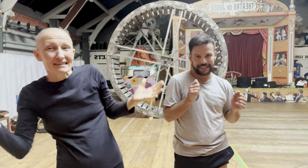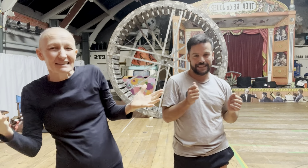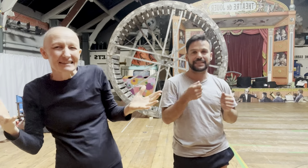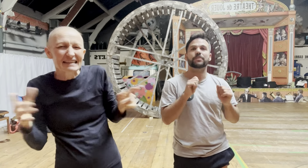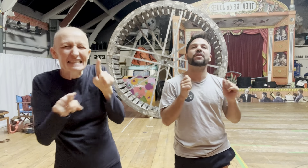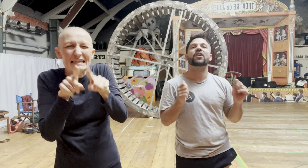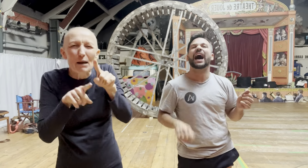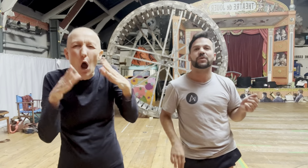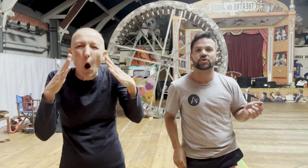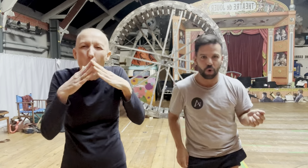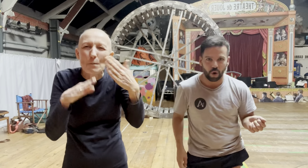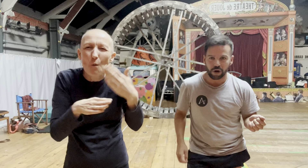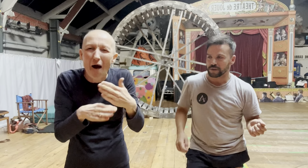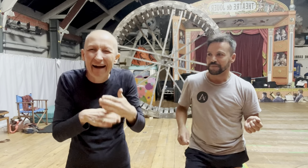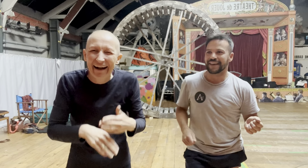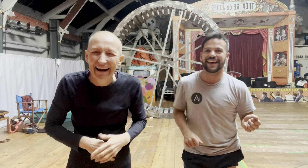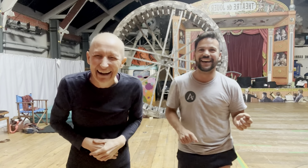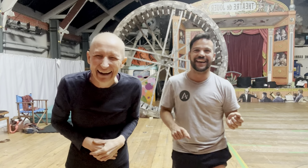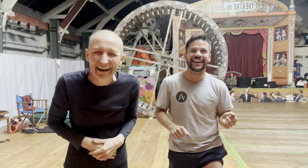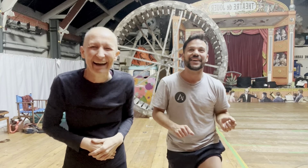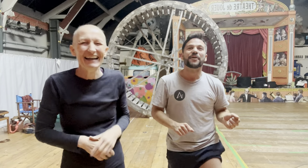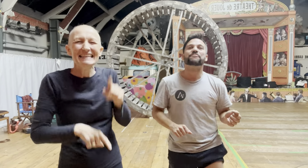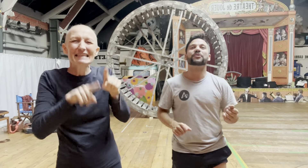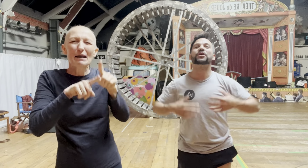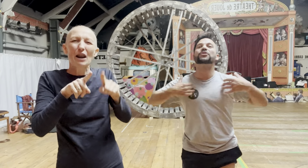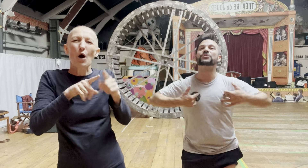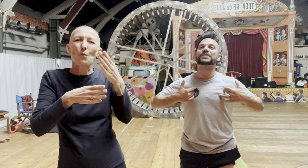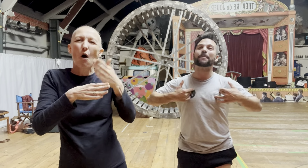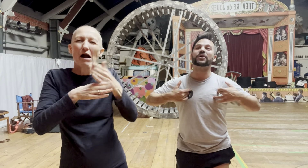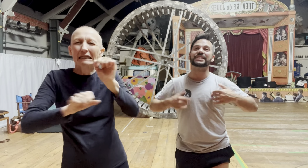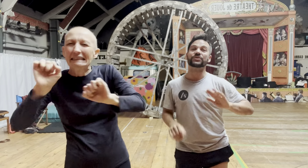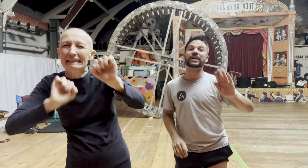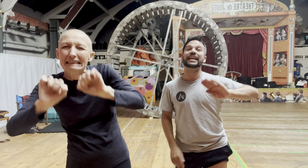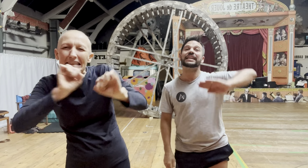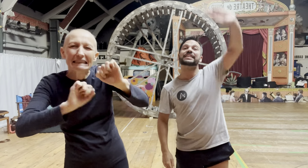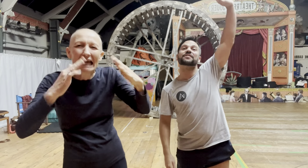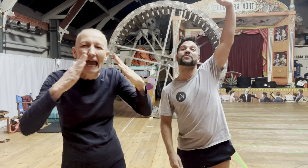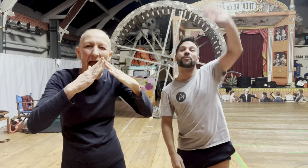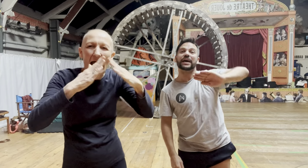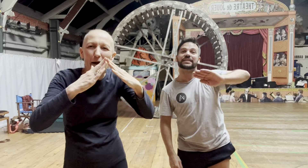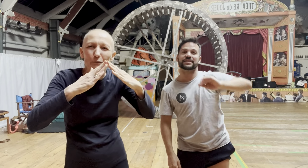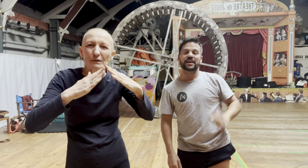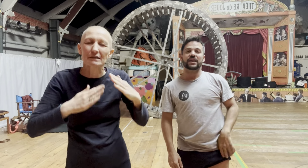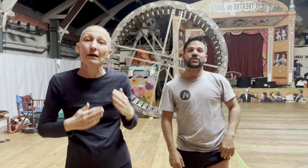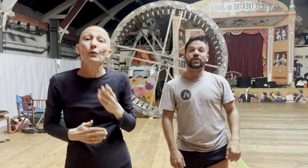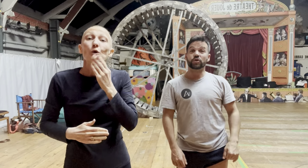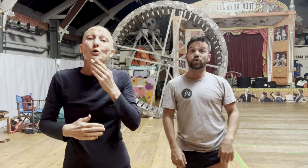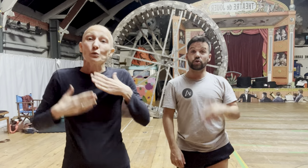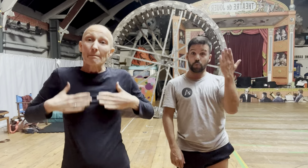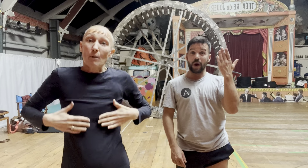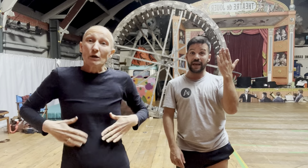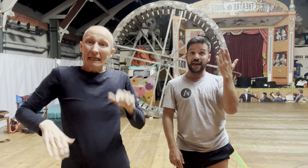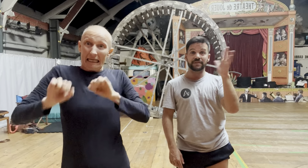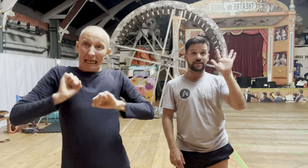It's a bit of a house chore, but we're going to use our body to clean in different ways. So you could use one hand,